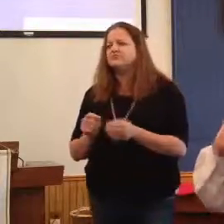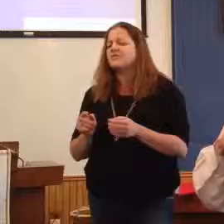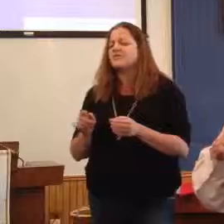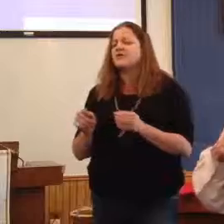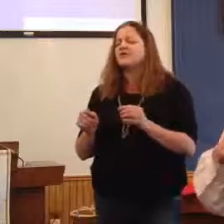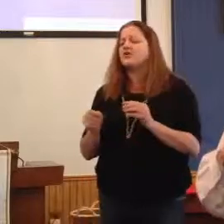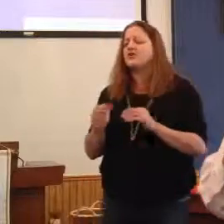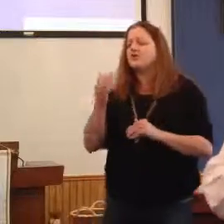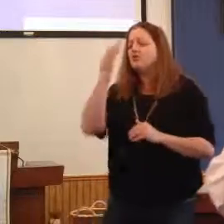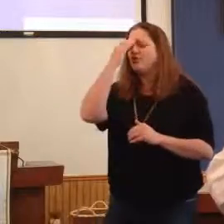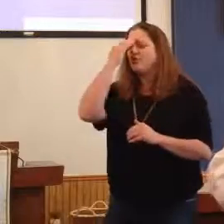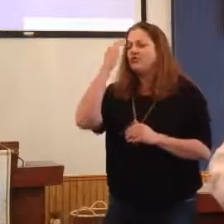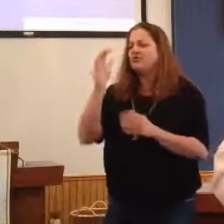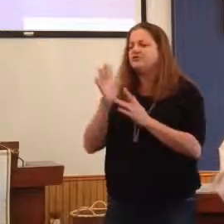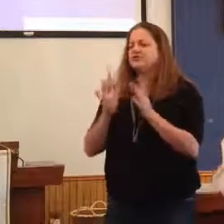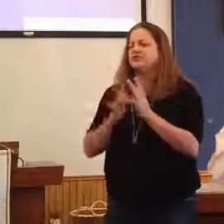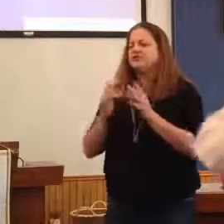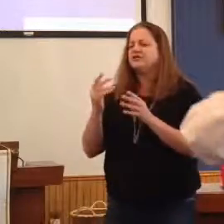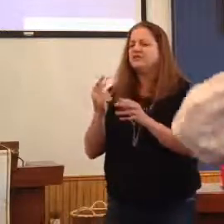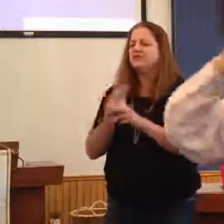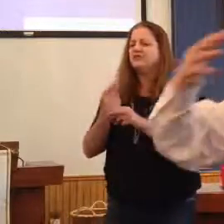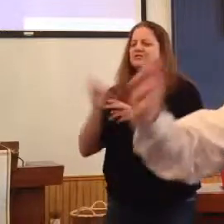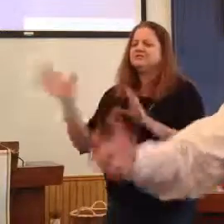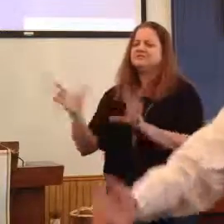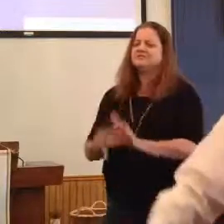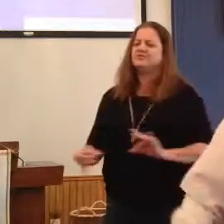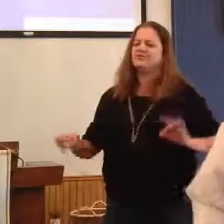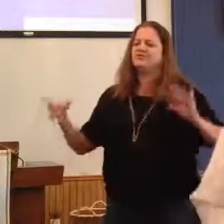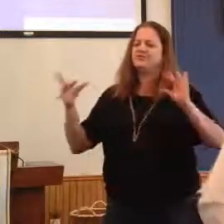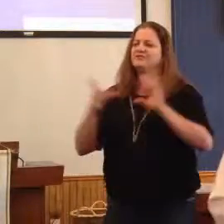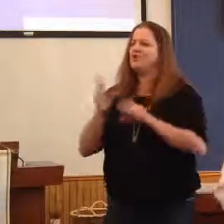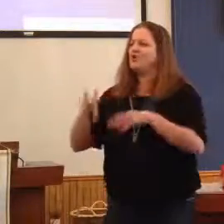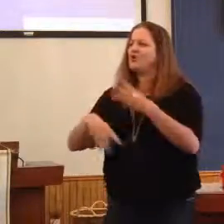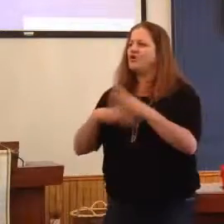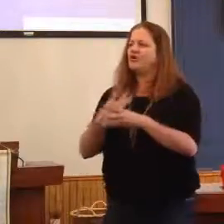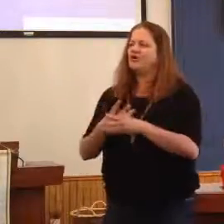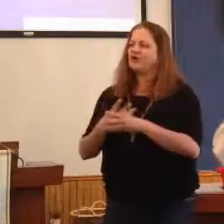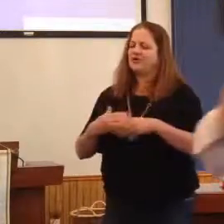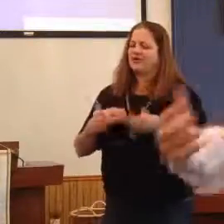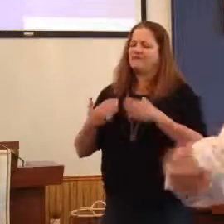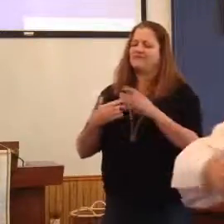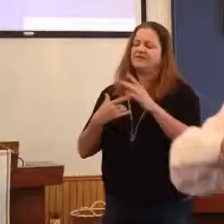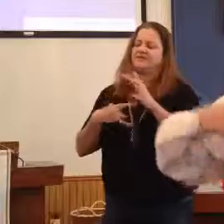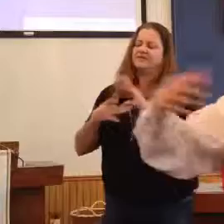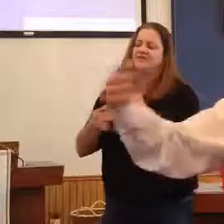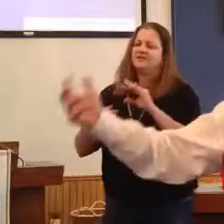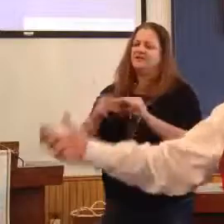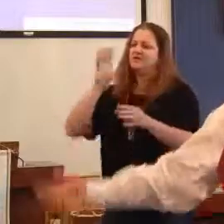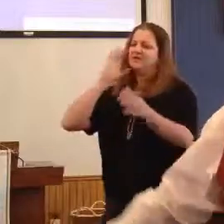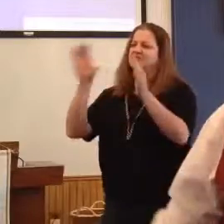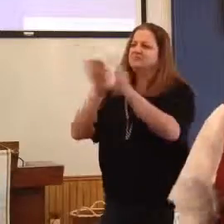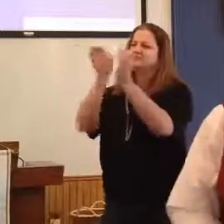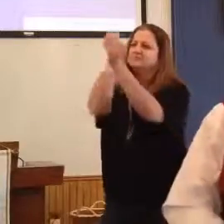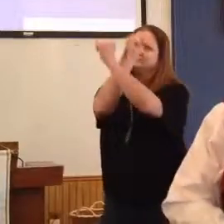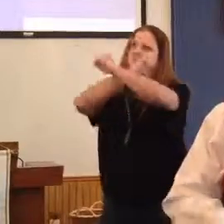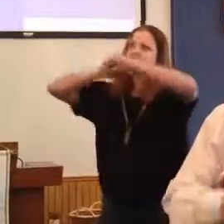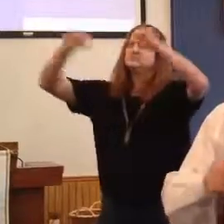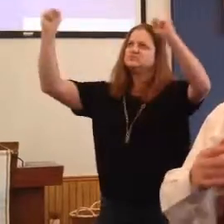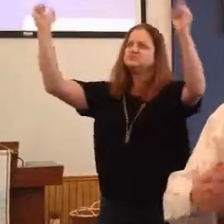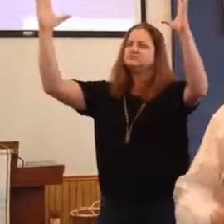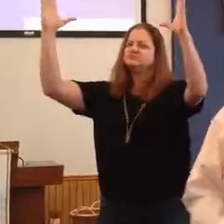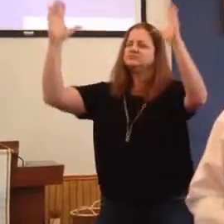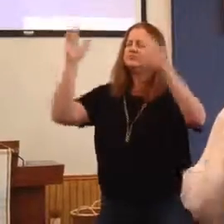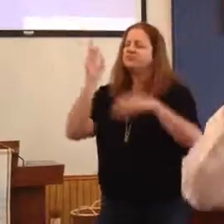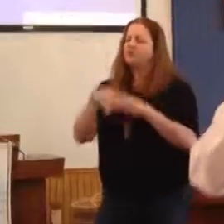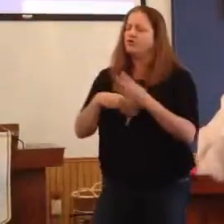Jesus often used stories about the rural life and pictures, pastoral pictures of